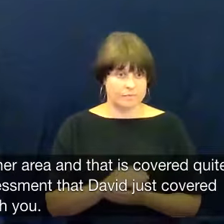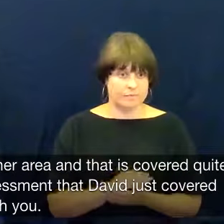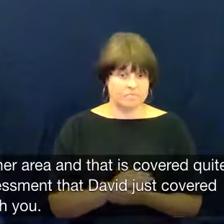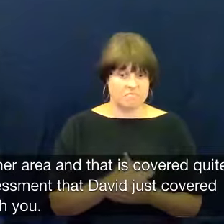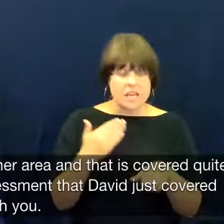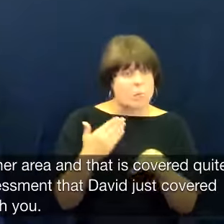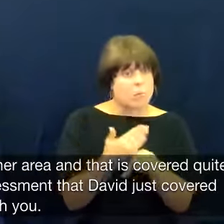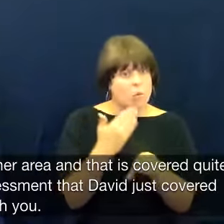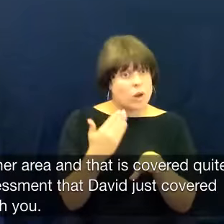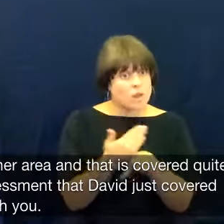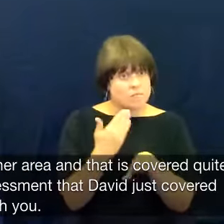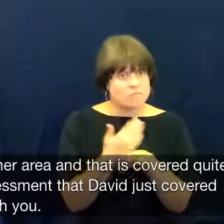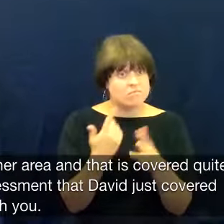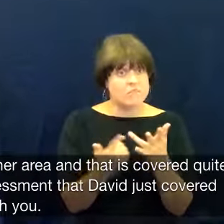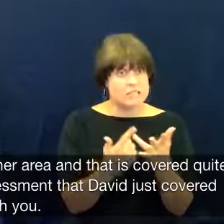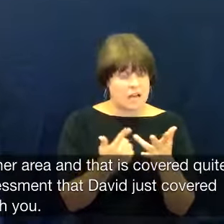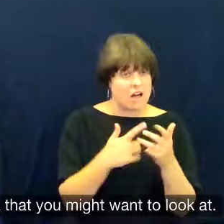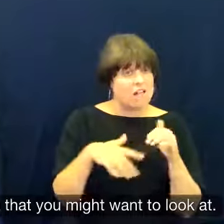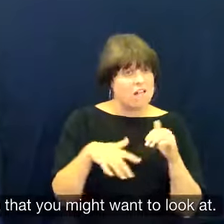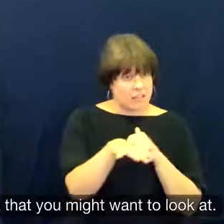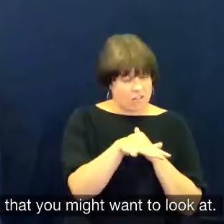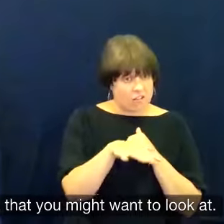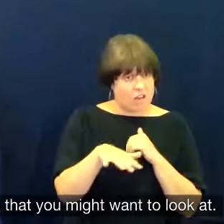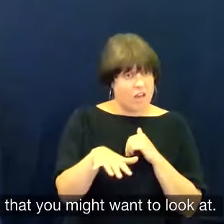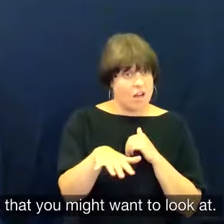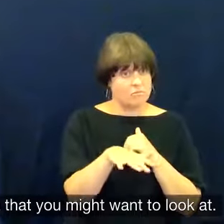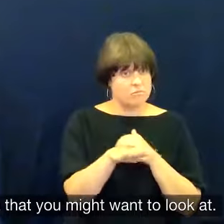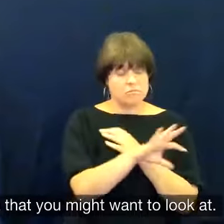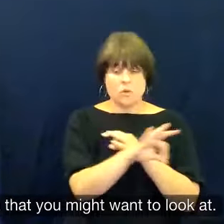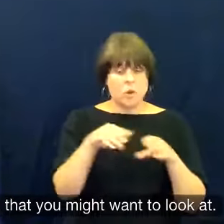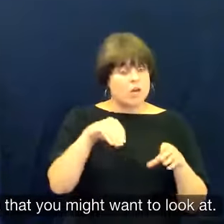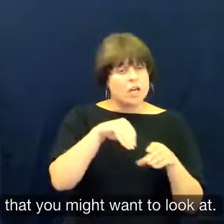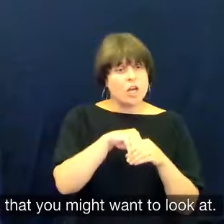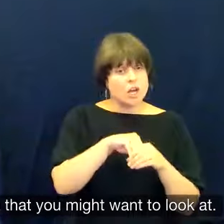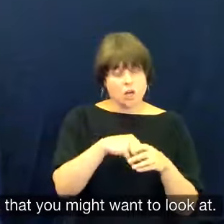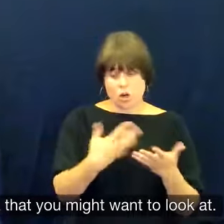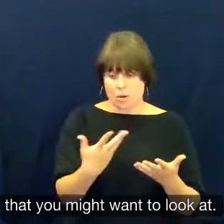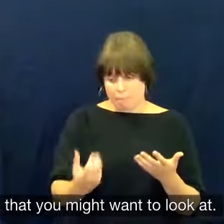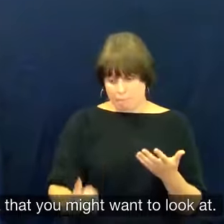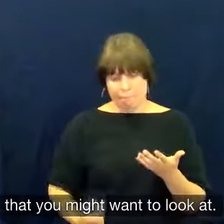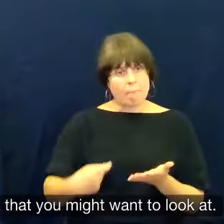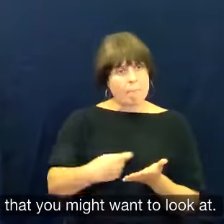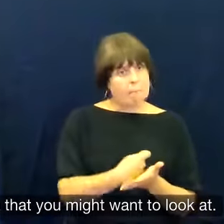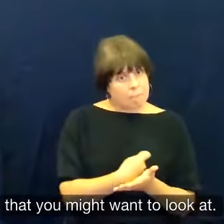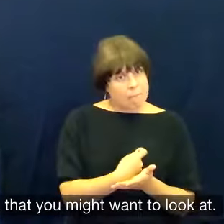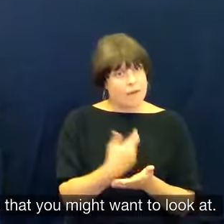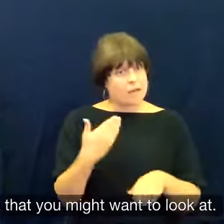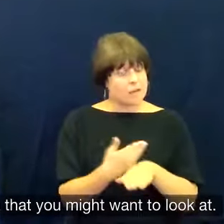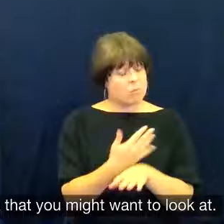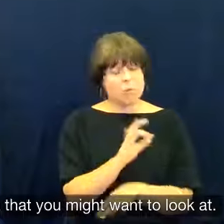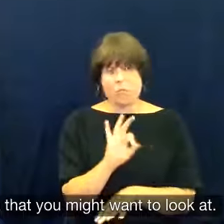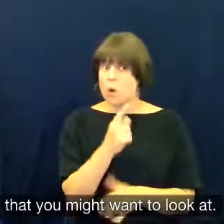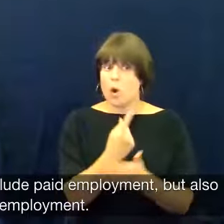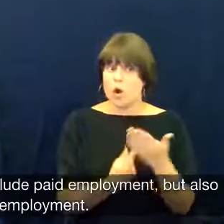might want to look at, and employment doesn't just include paid employment, but also voluntary